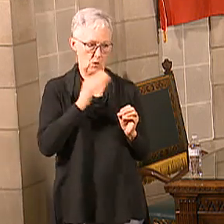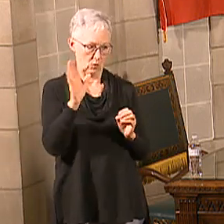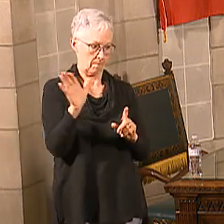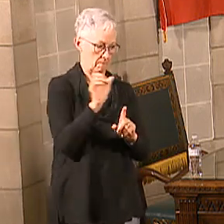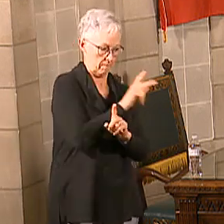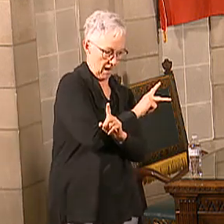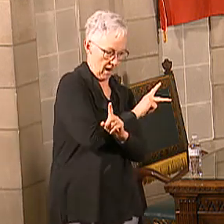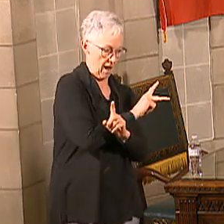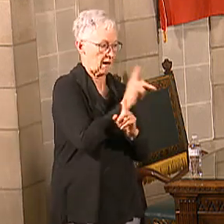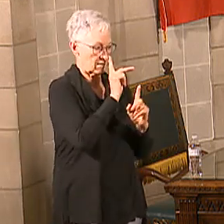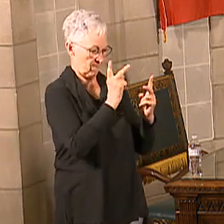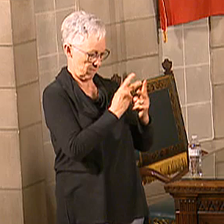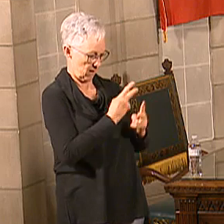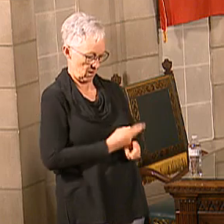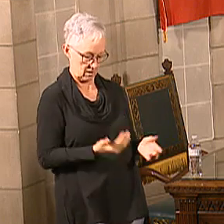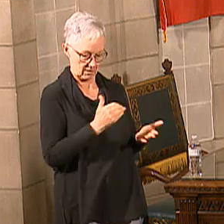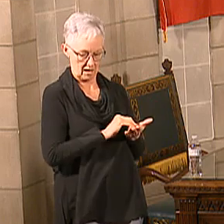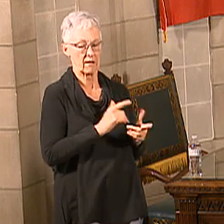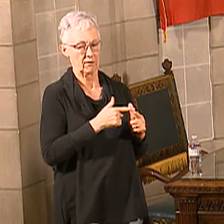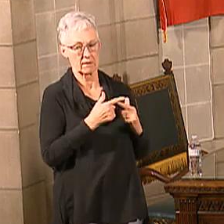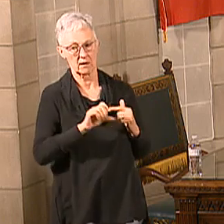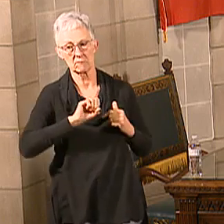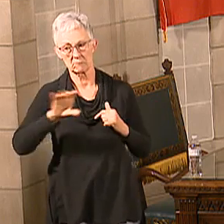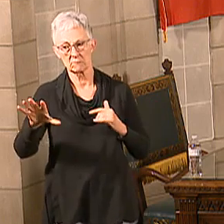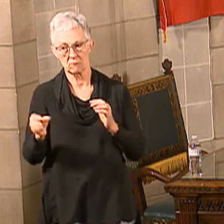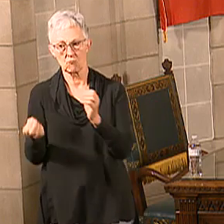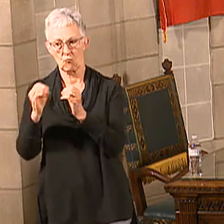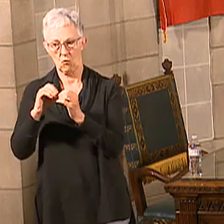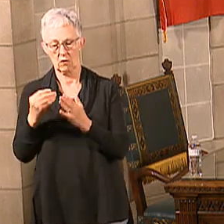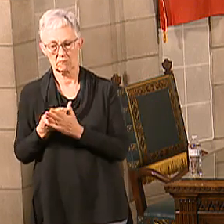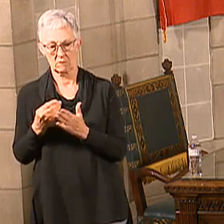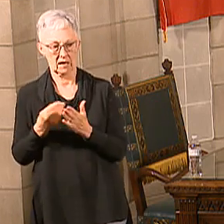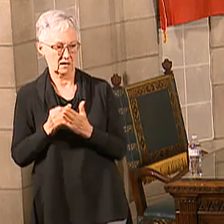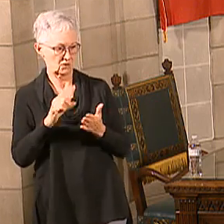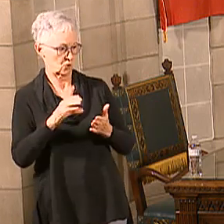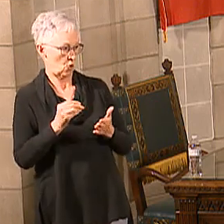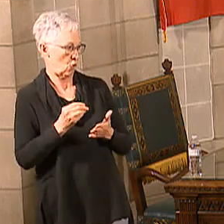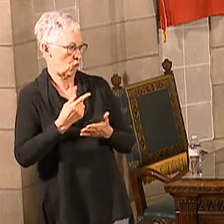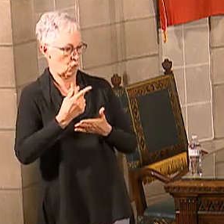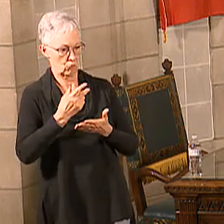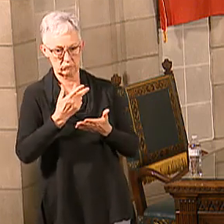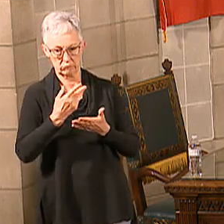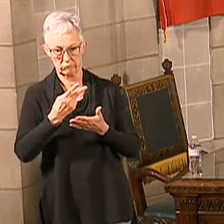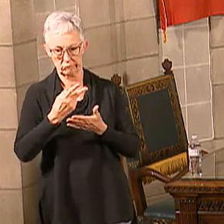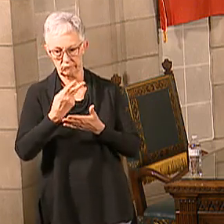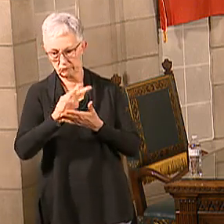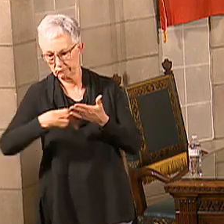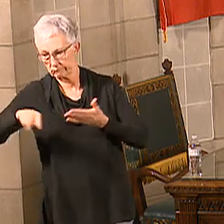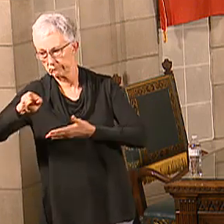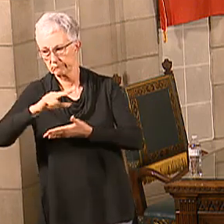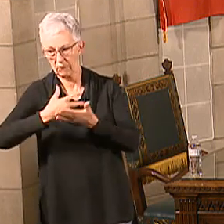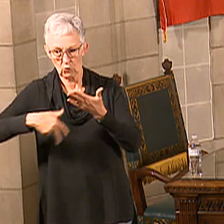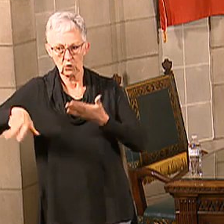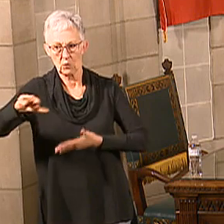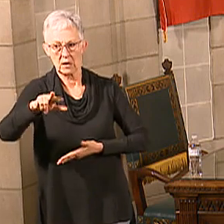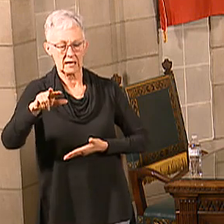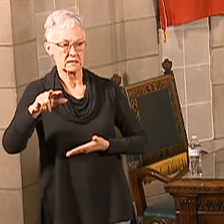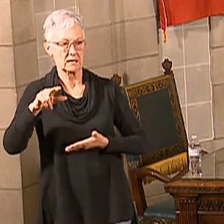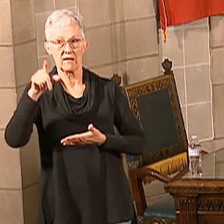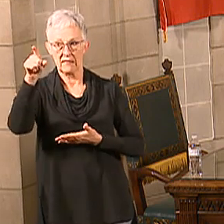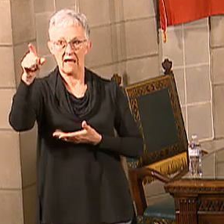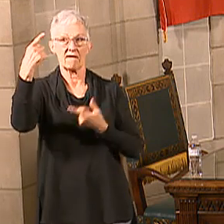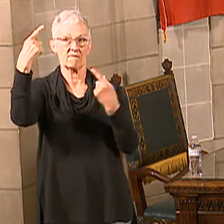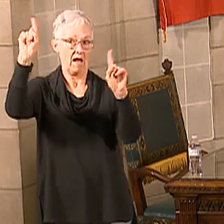So if 3 weeks from now they finally get us everything we need, then you'll get an extra $1,800 in the next check. So we'll get it covered.